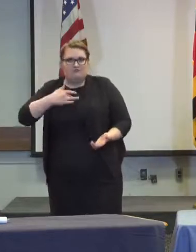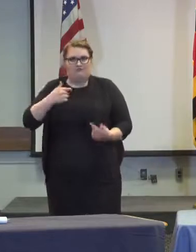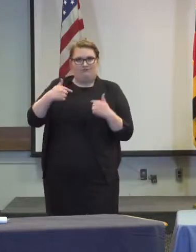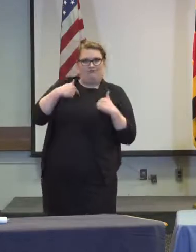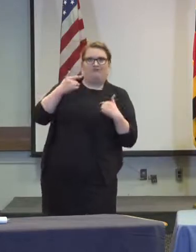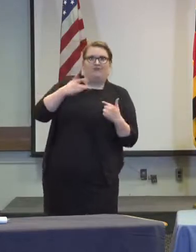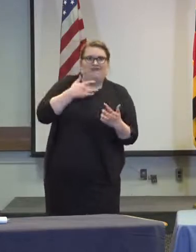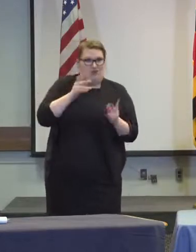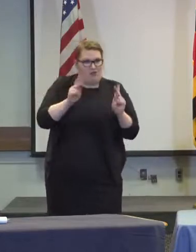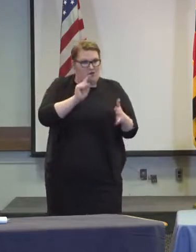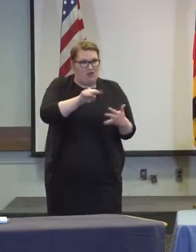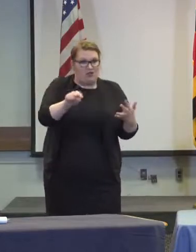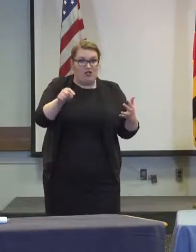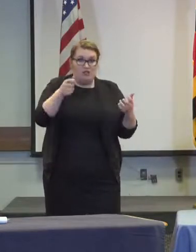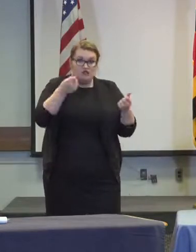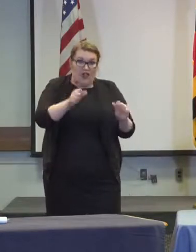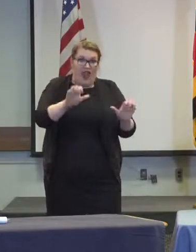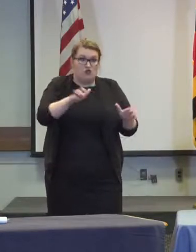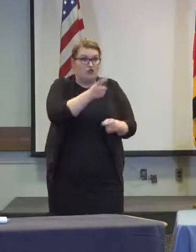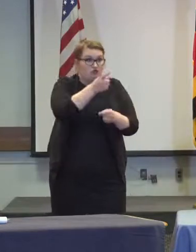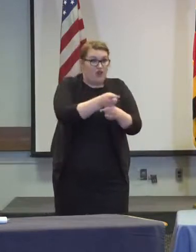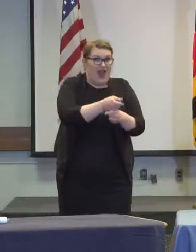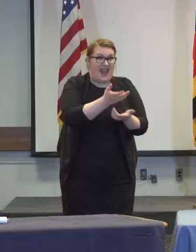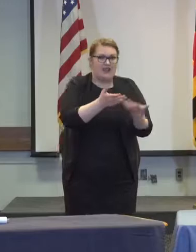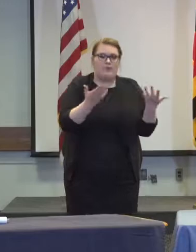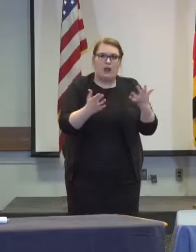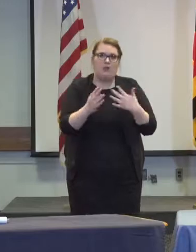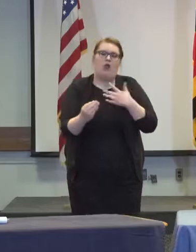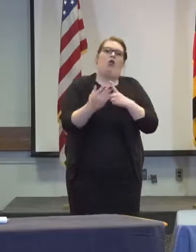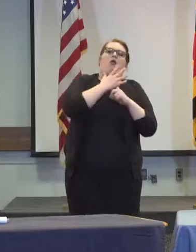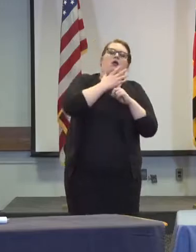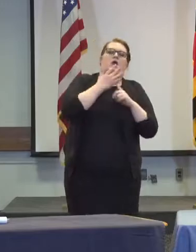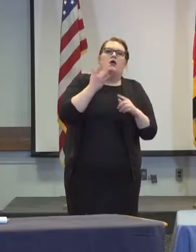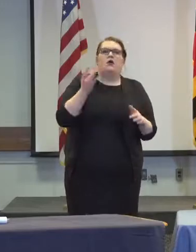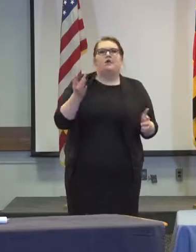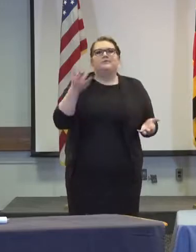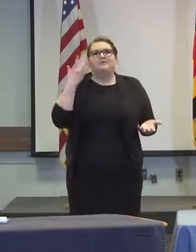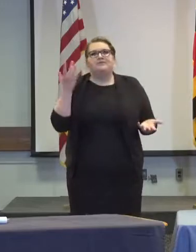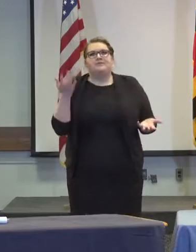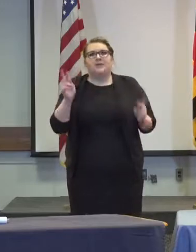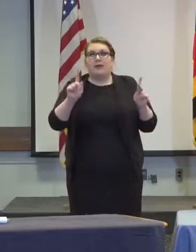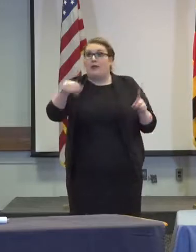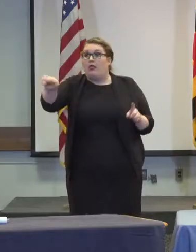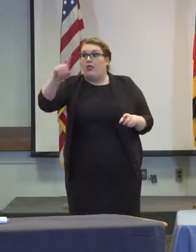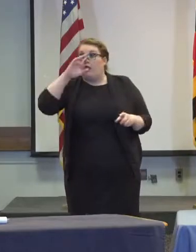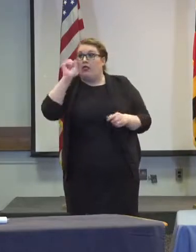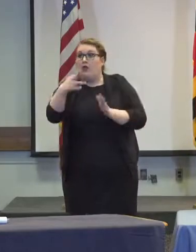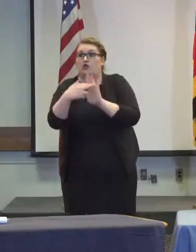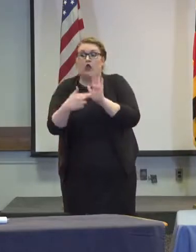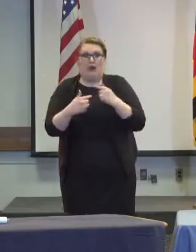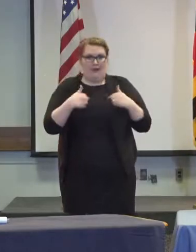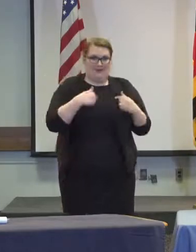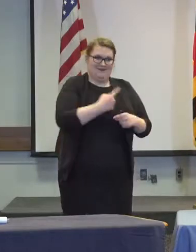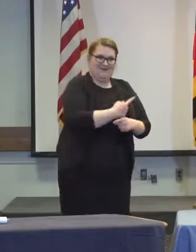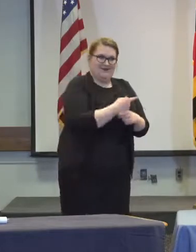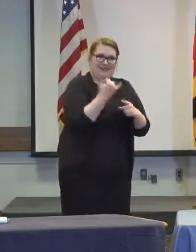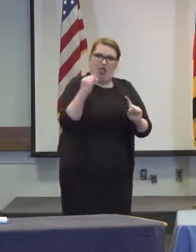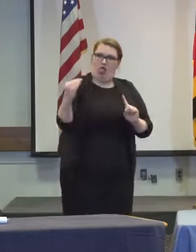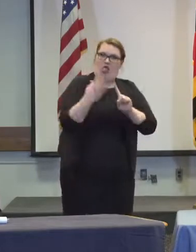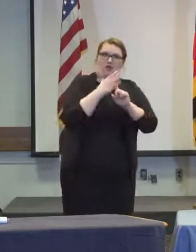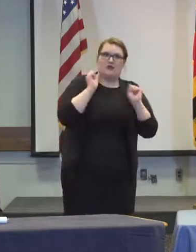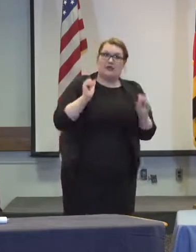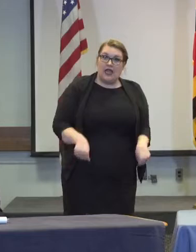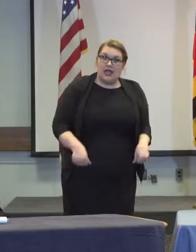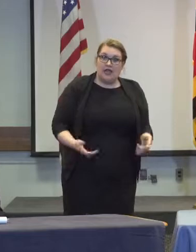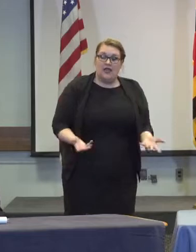who are trying to do the right thing and they may get inadvertently exposed to people who the biggest threat of all